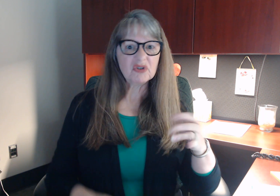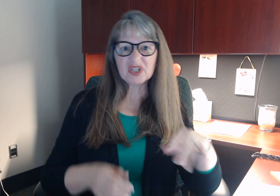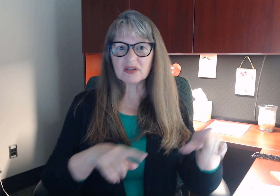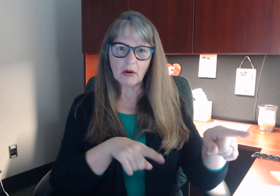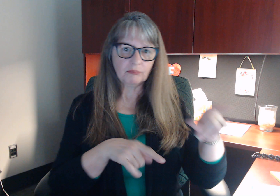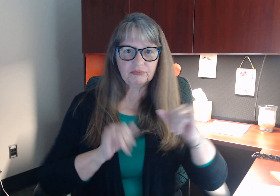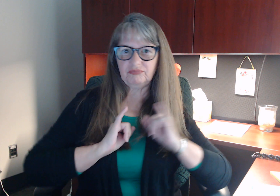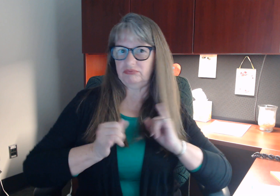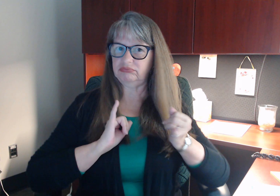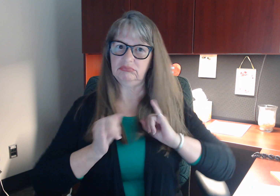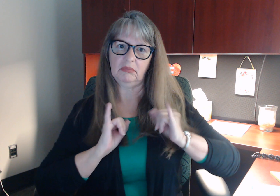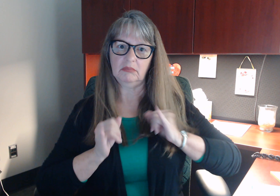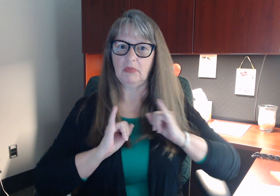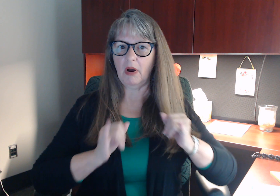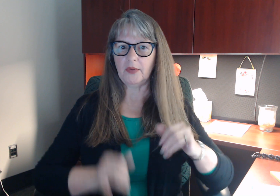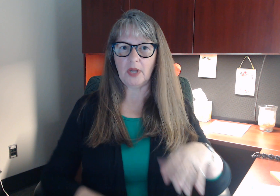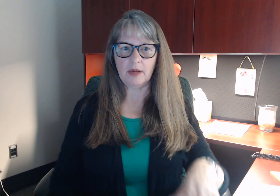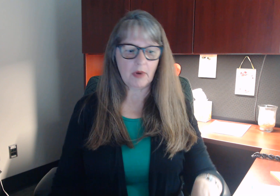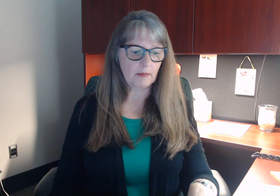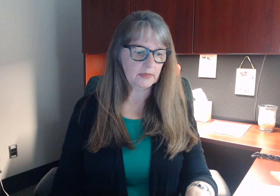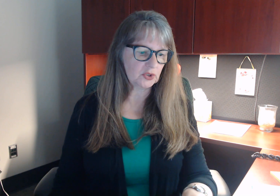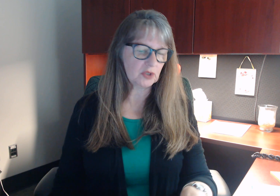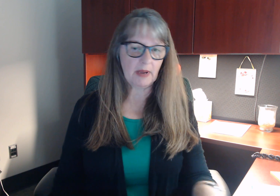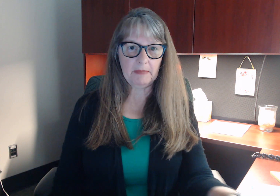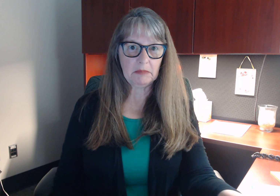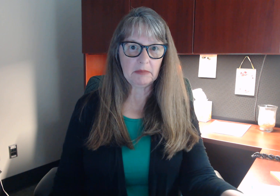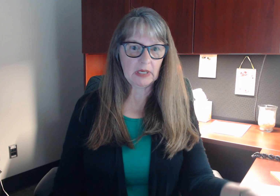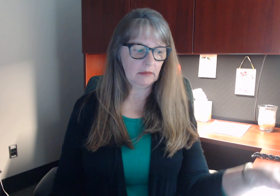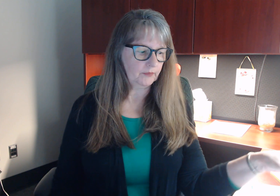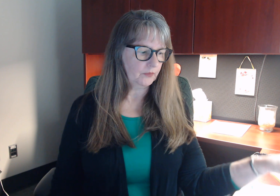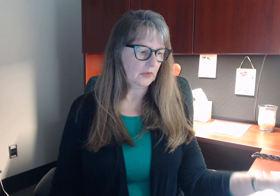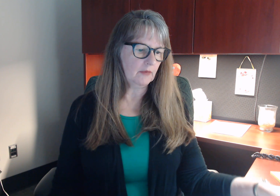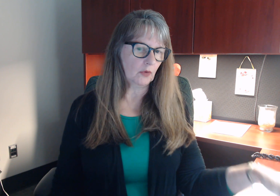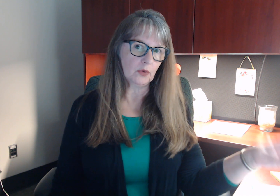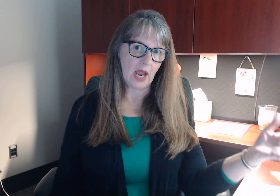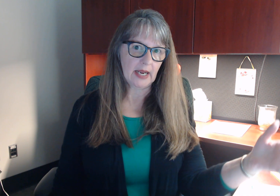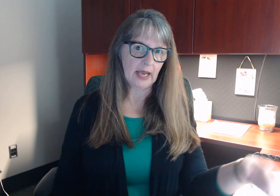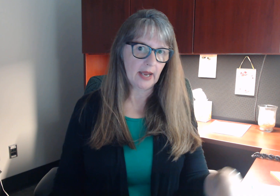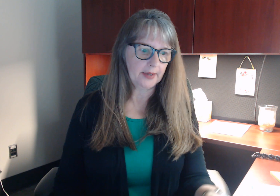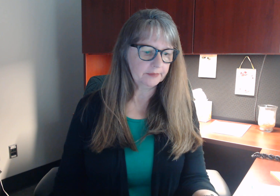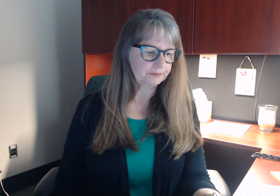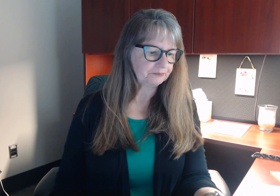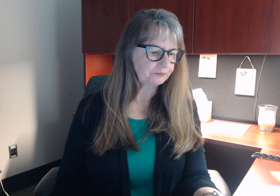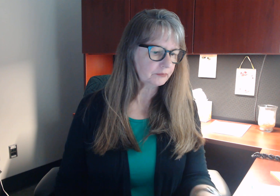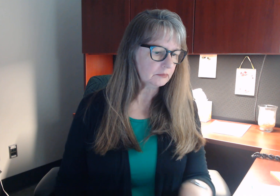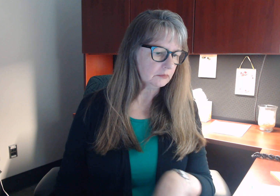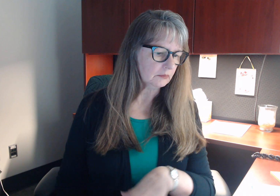she's all the time. It's just about me, even though I.